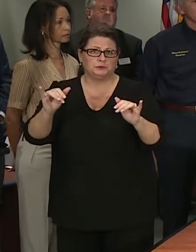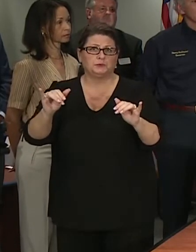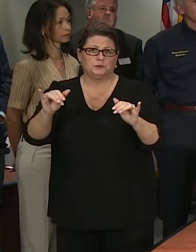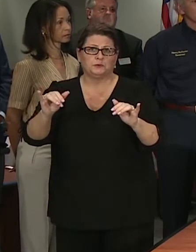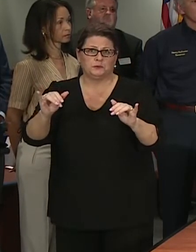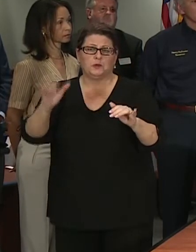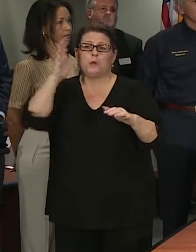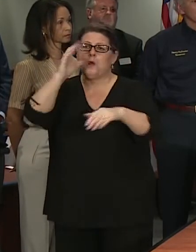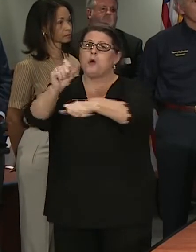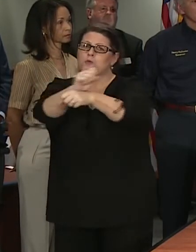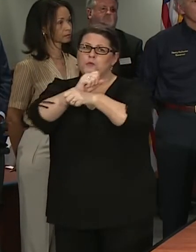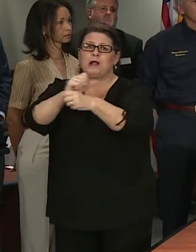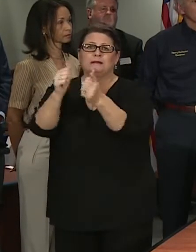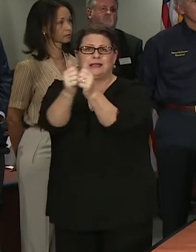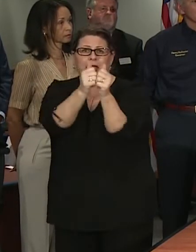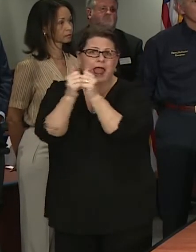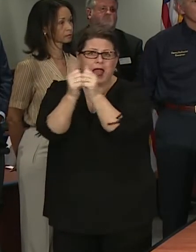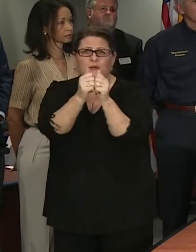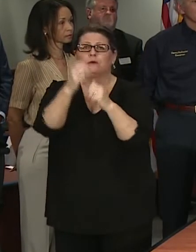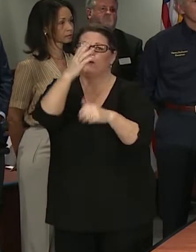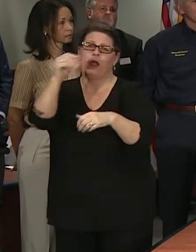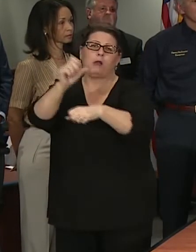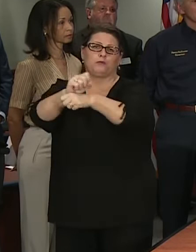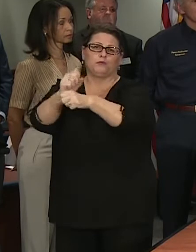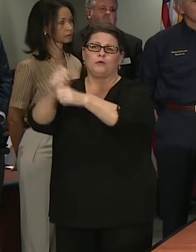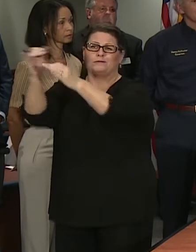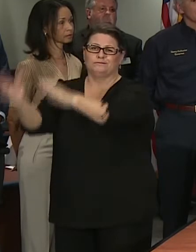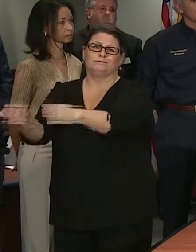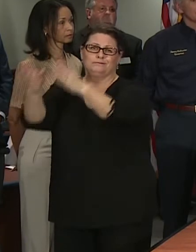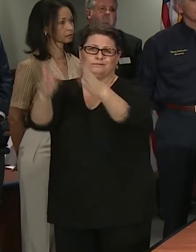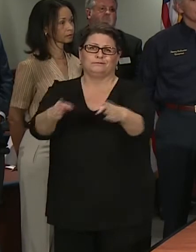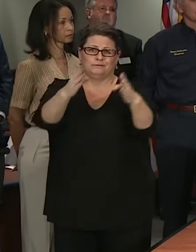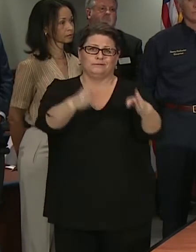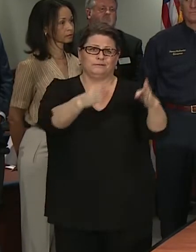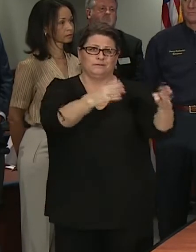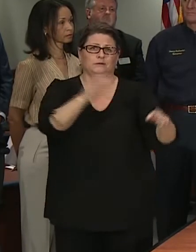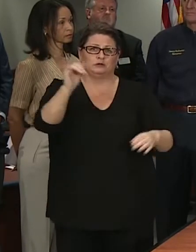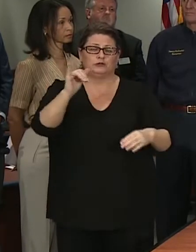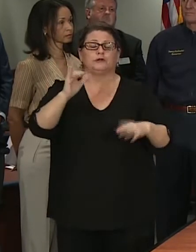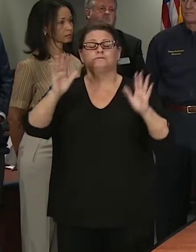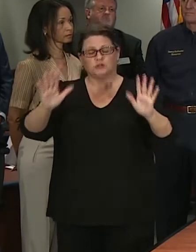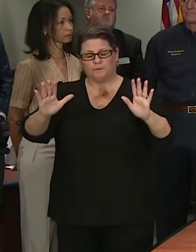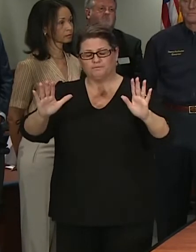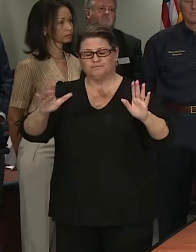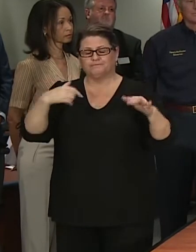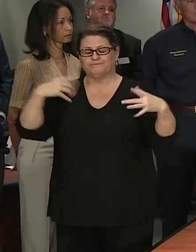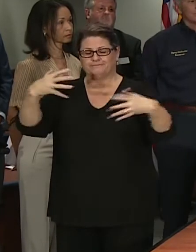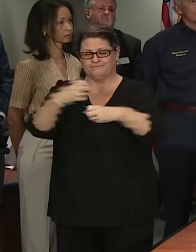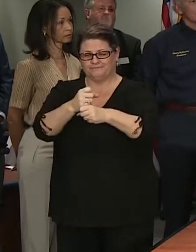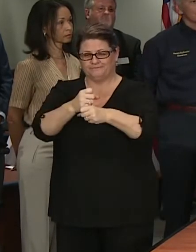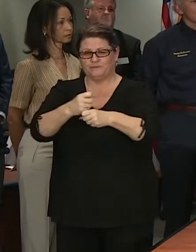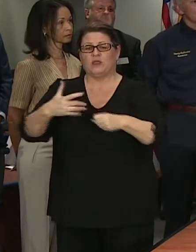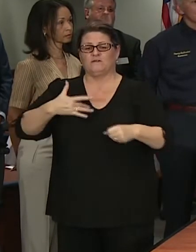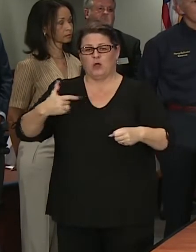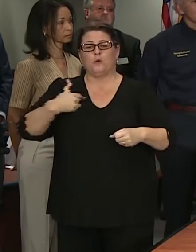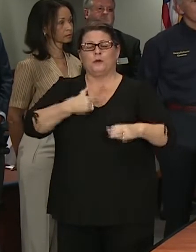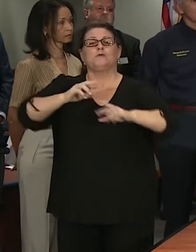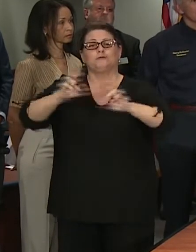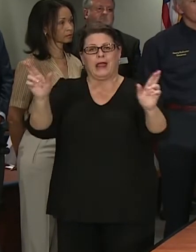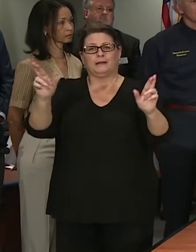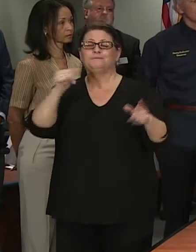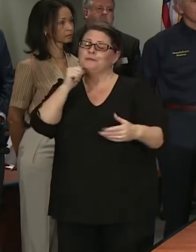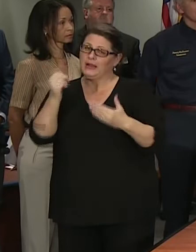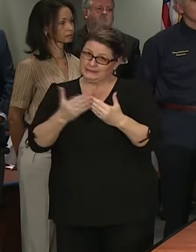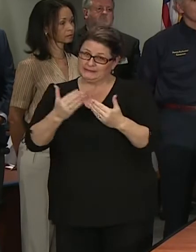as together. So once again, I think the message is, I think we're ready. It's not going to be easy, but I think we're